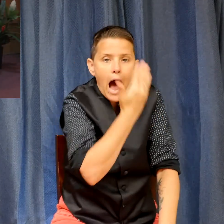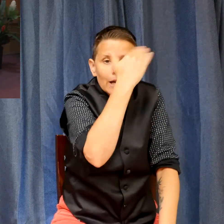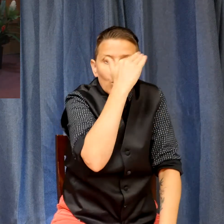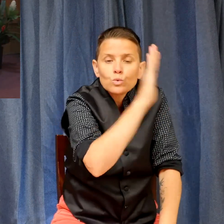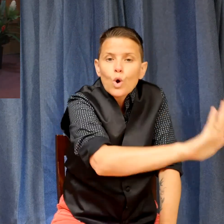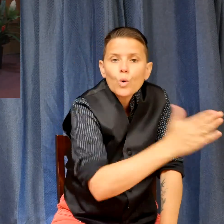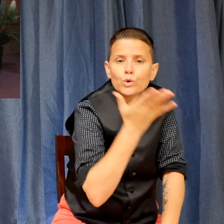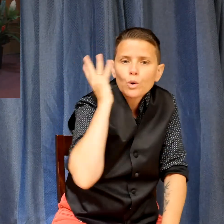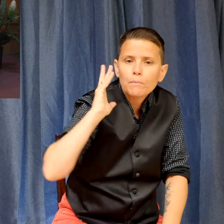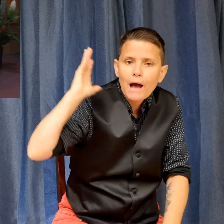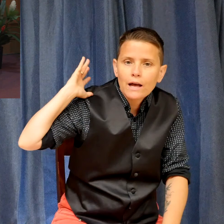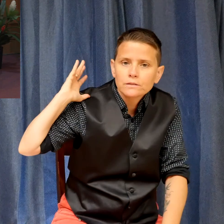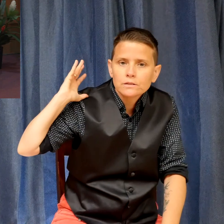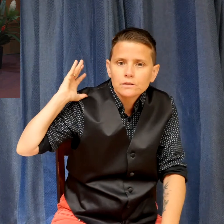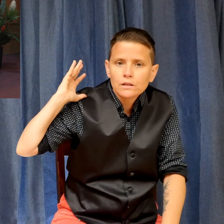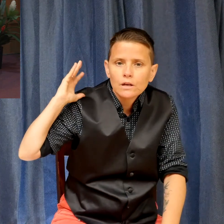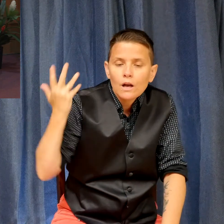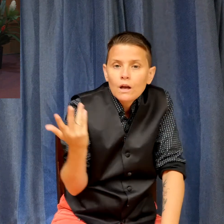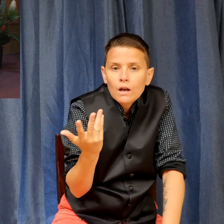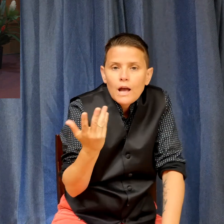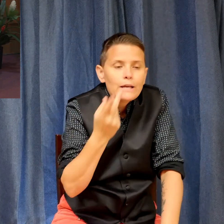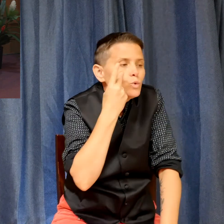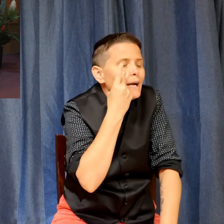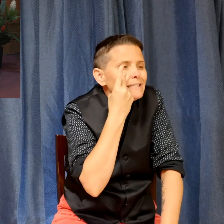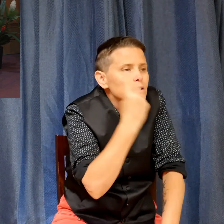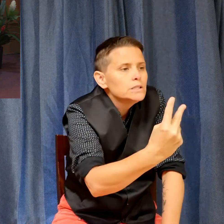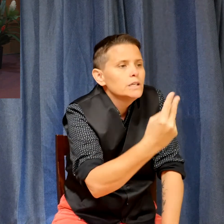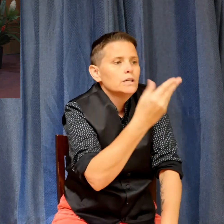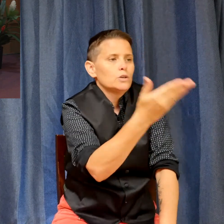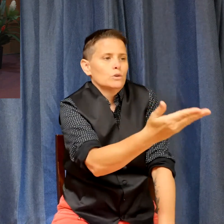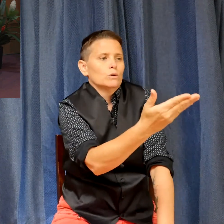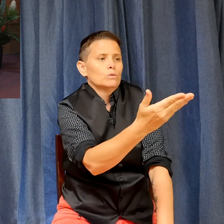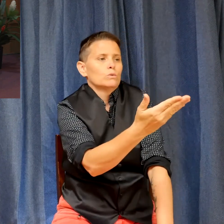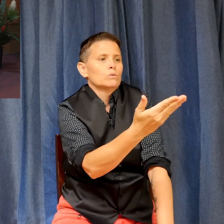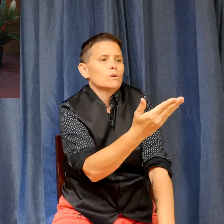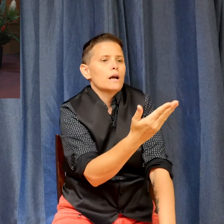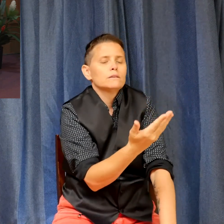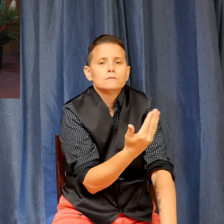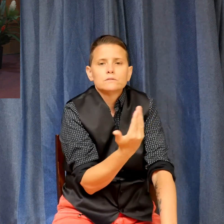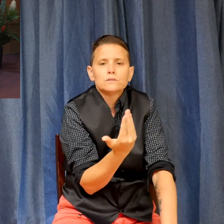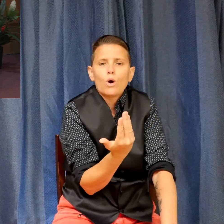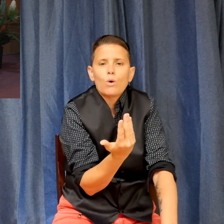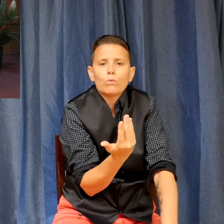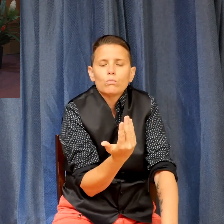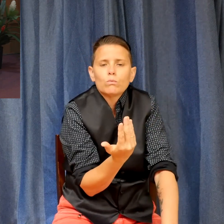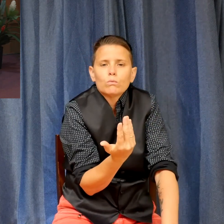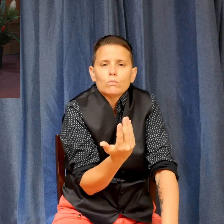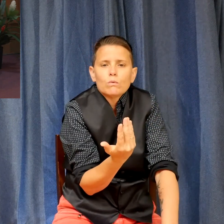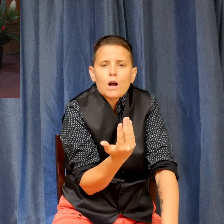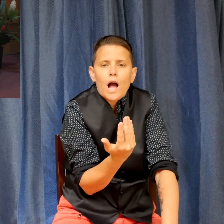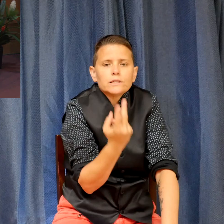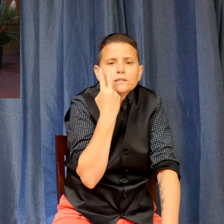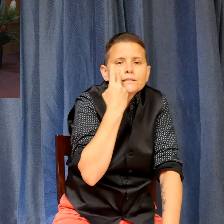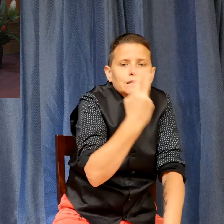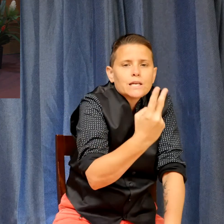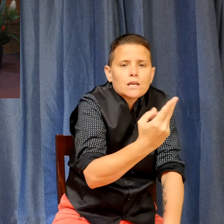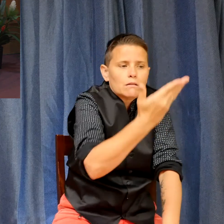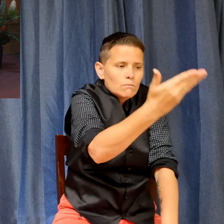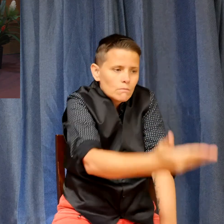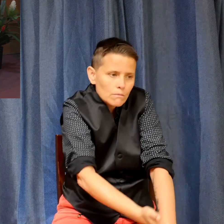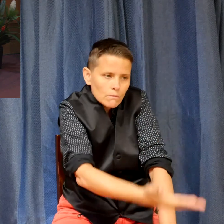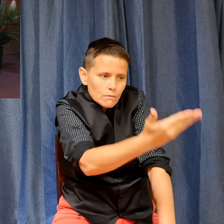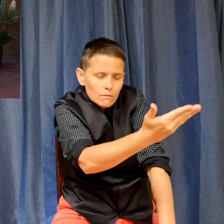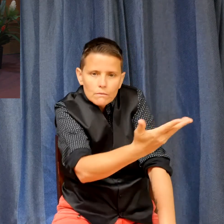are. I've chosen not to even look back far enough to see and rattle them. Right. That's not